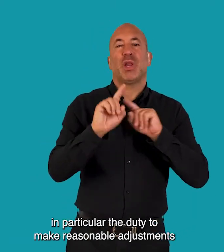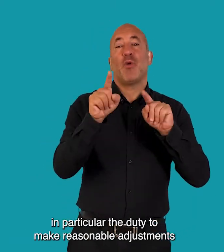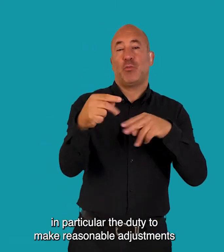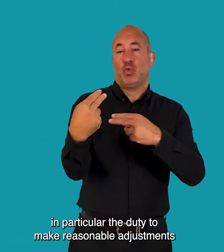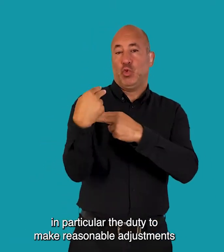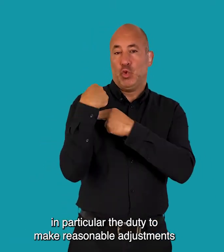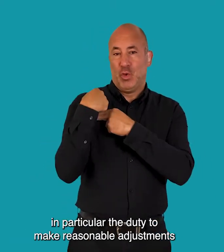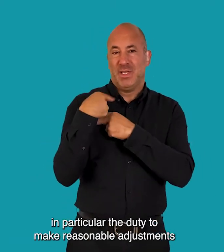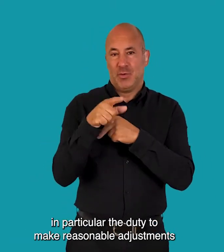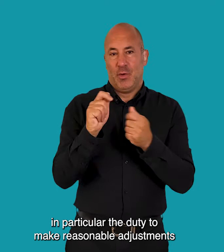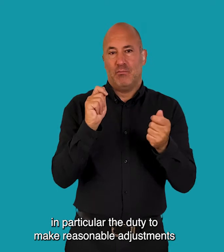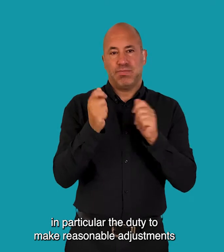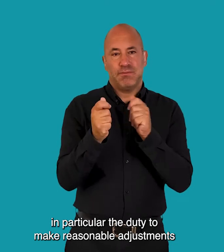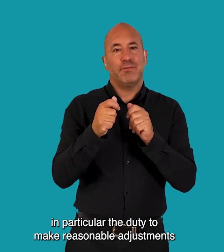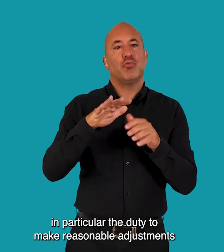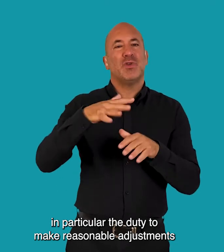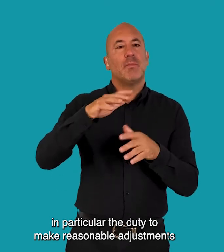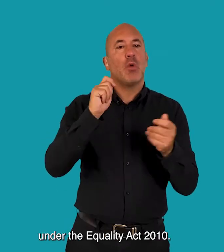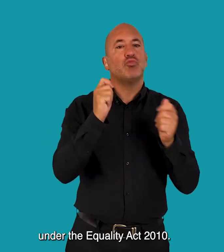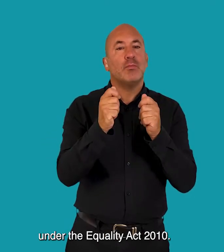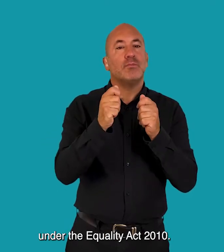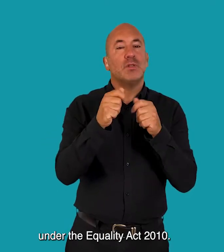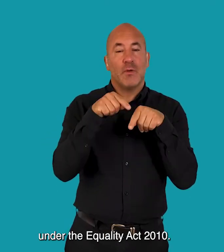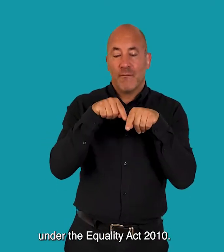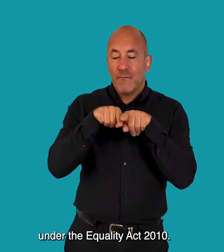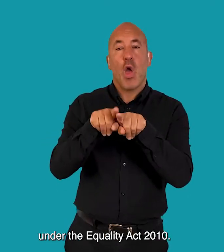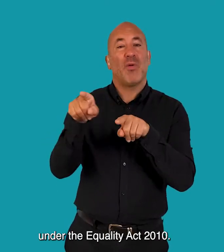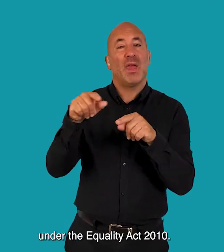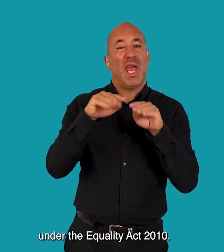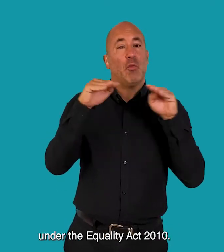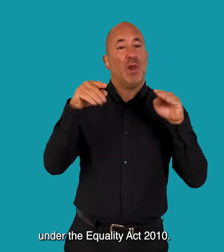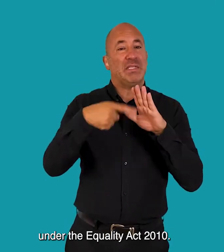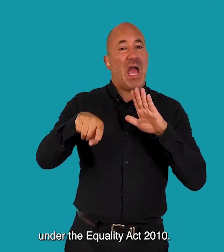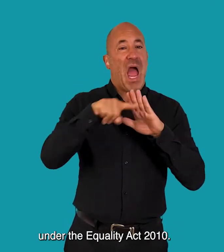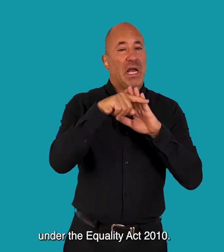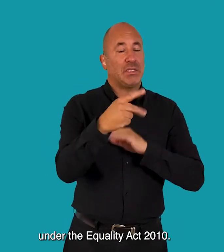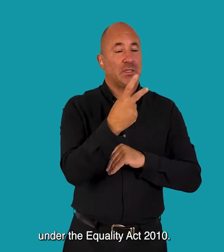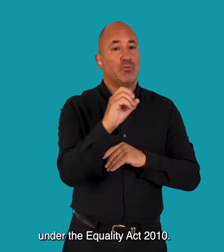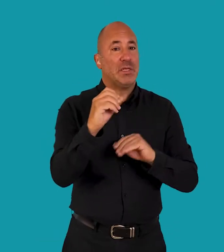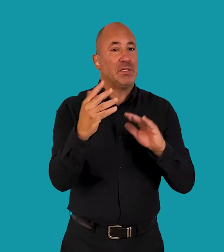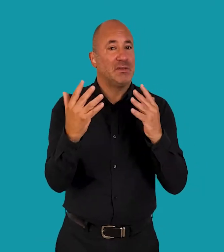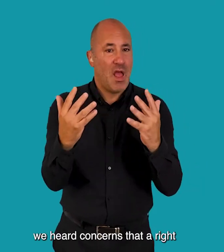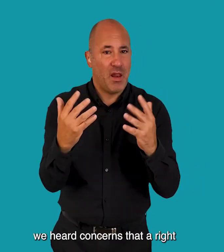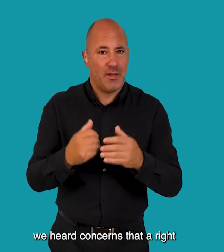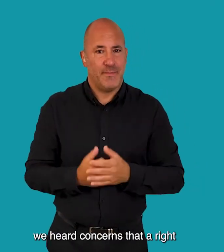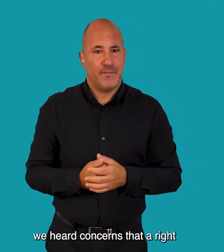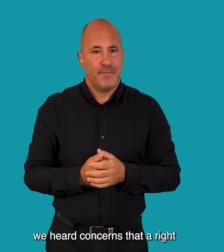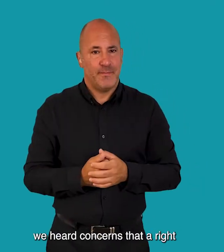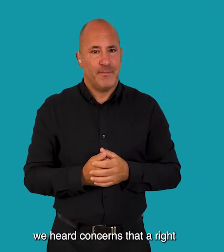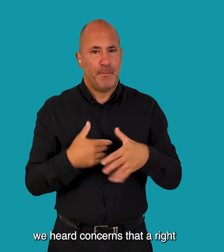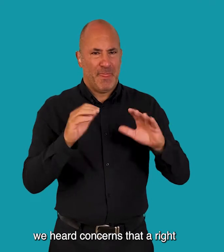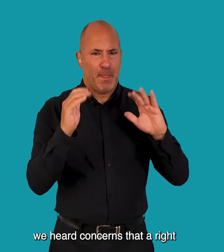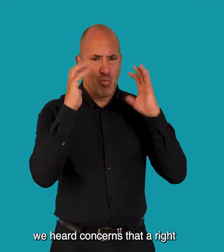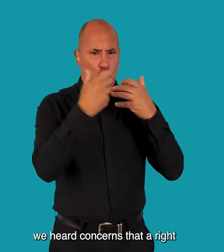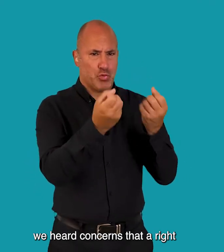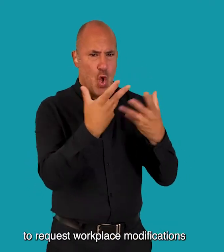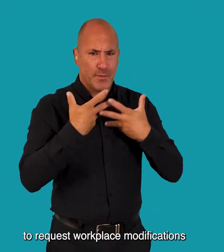duty to make reasonable adjustments under the Equality Act 2010. We heard concerns that a right to